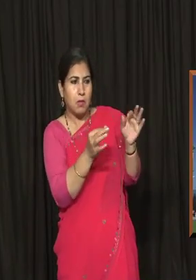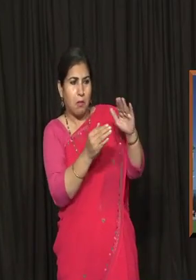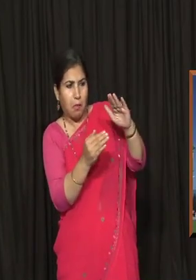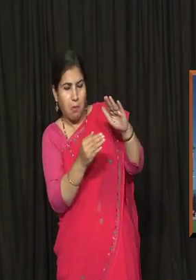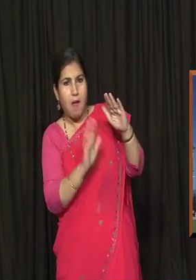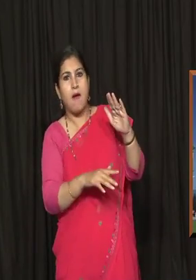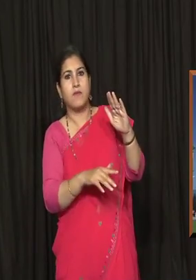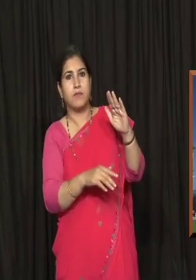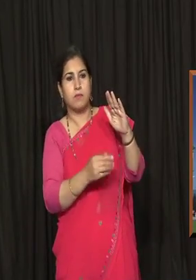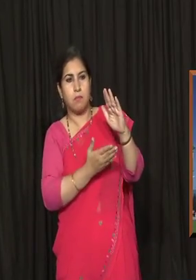one direction.